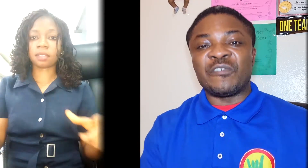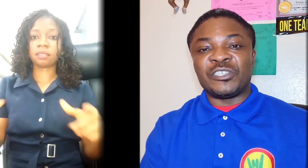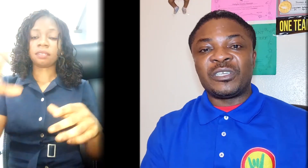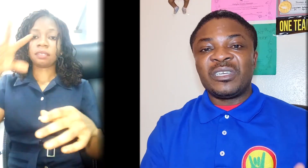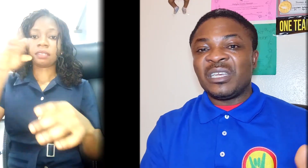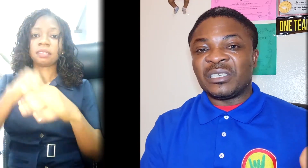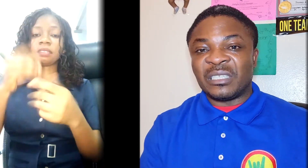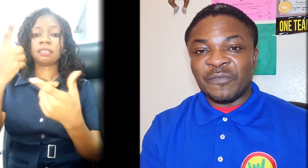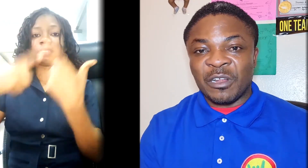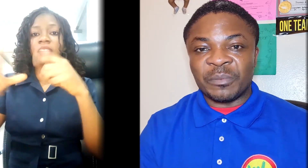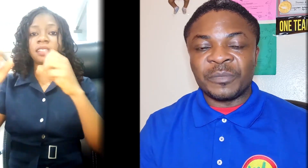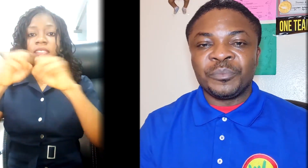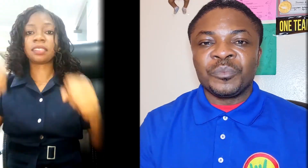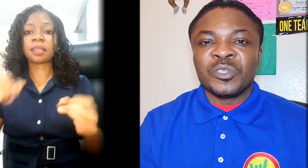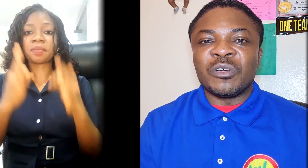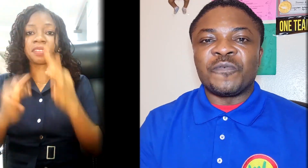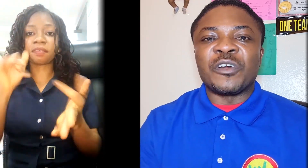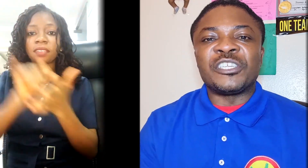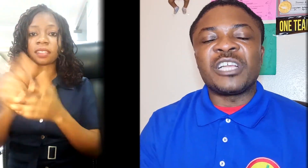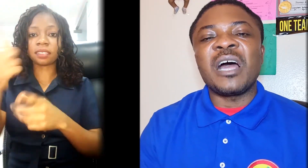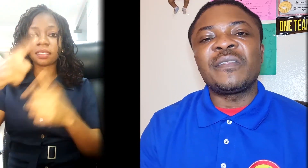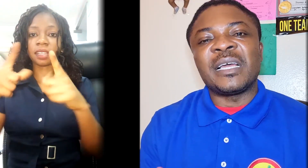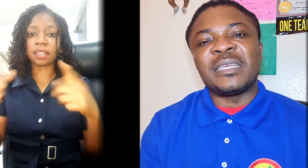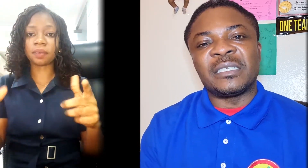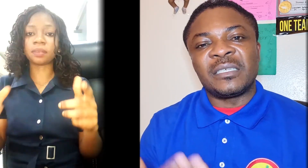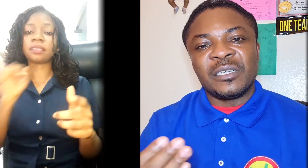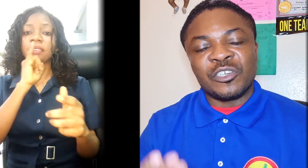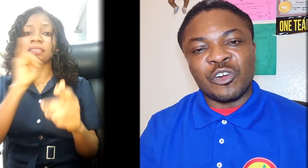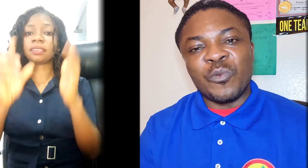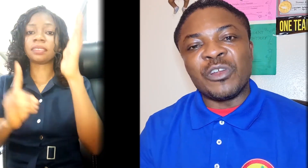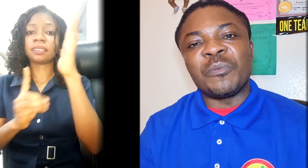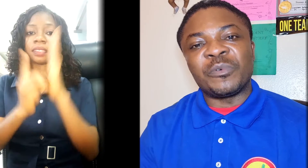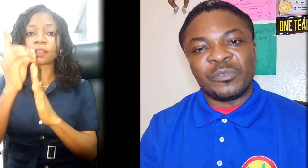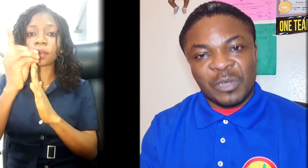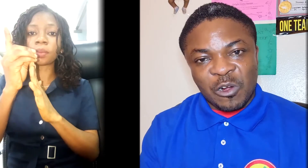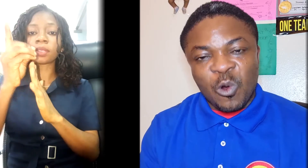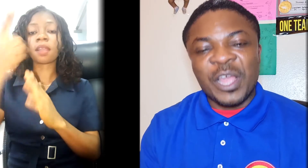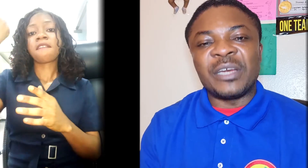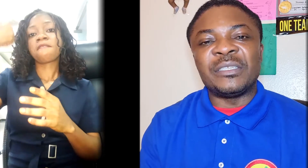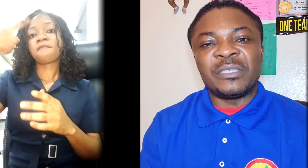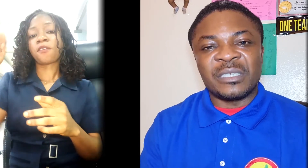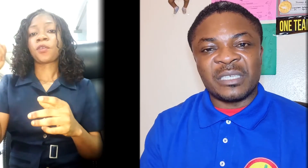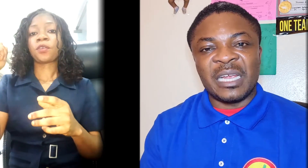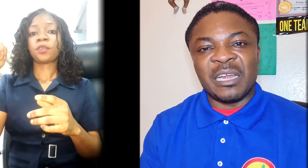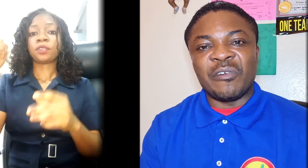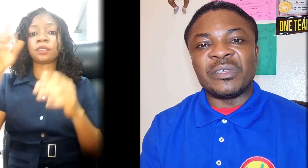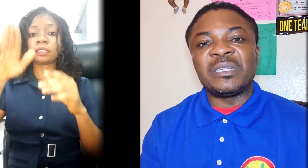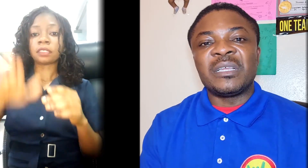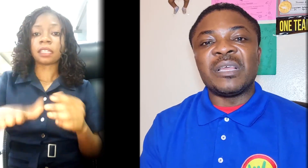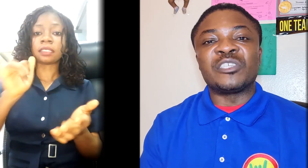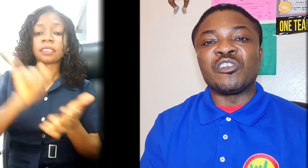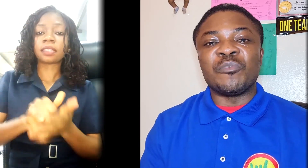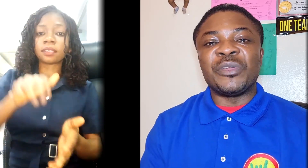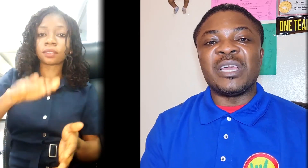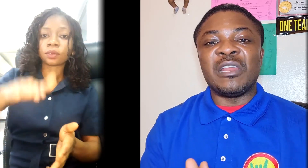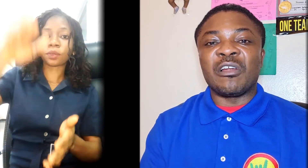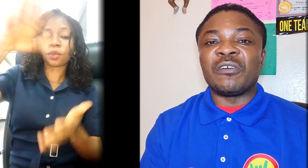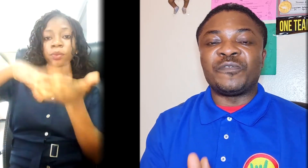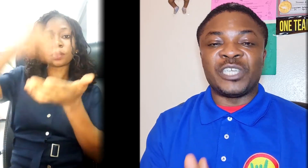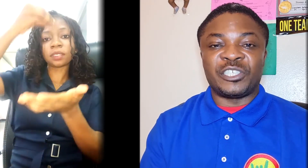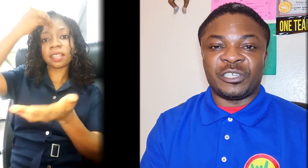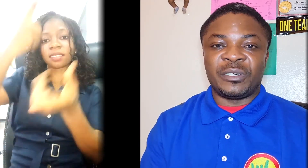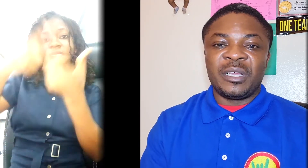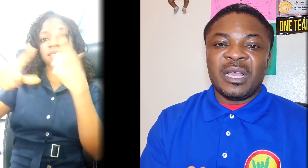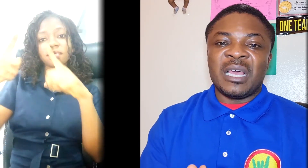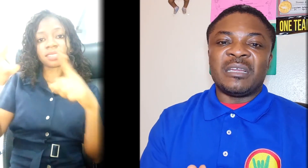sign language is developed. So for a child that is growing up acquiring sign language, there's going to be a lot